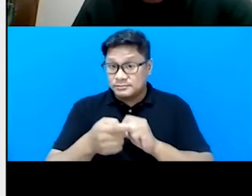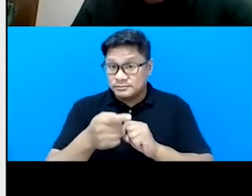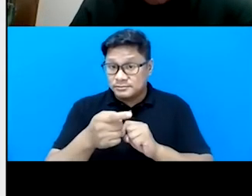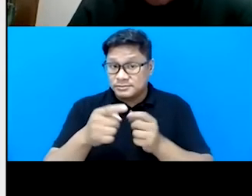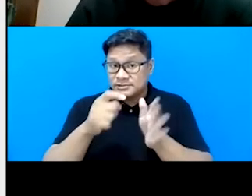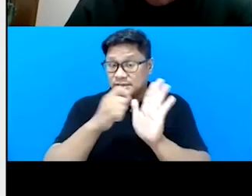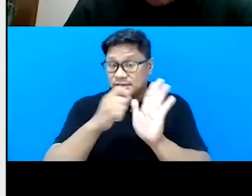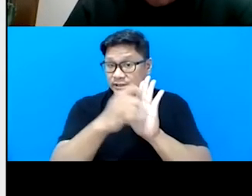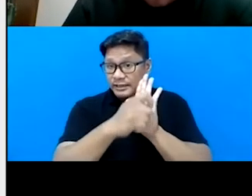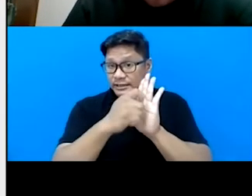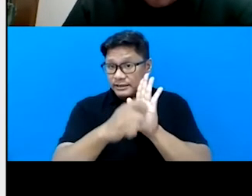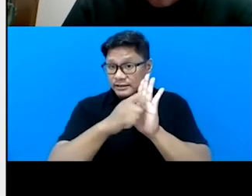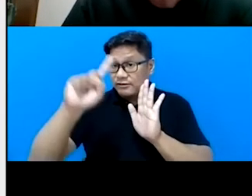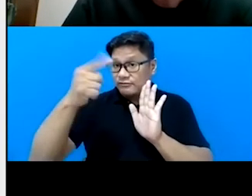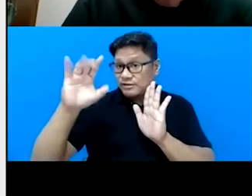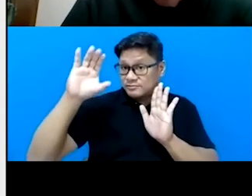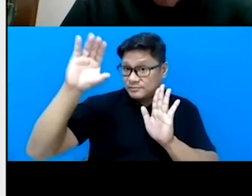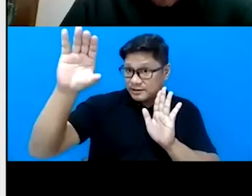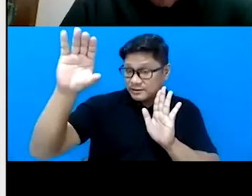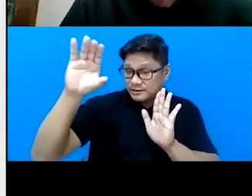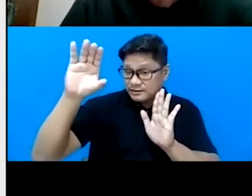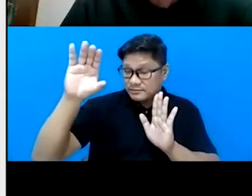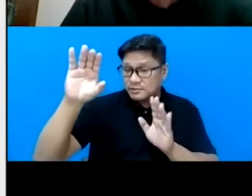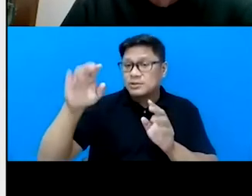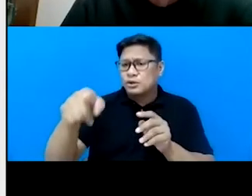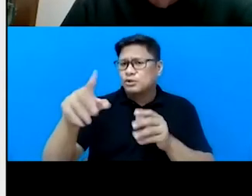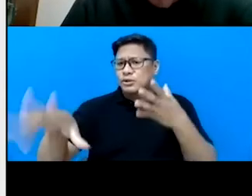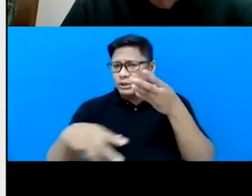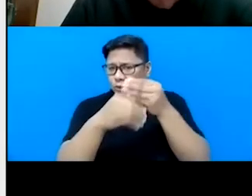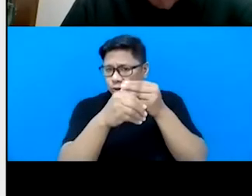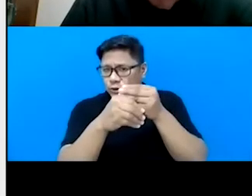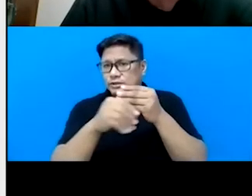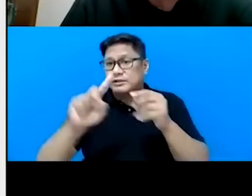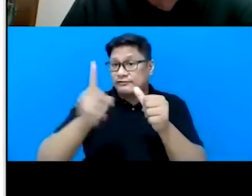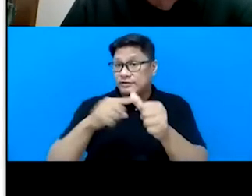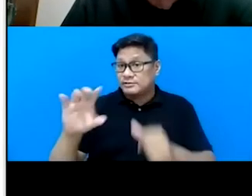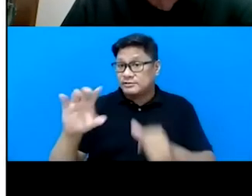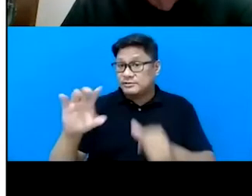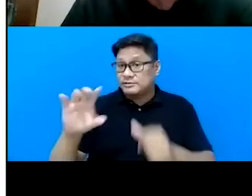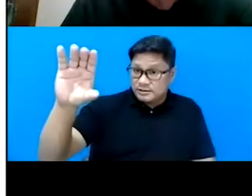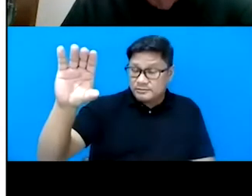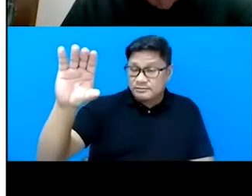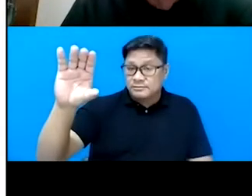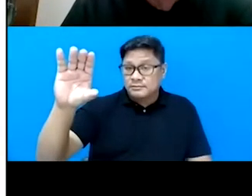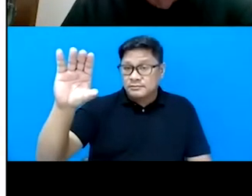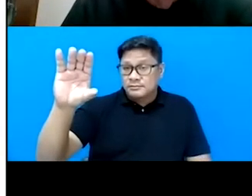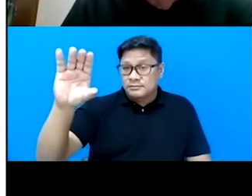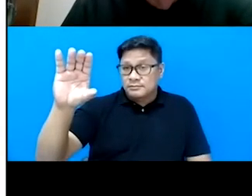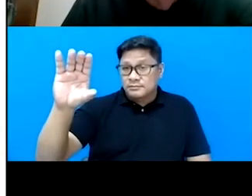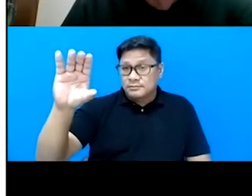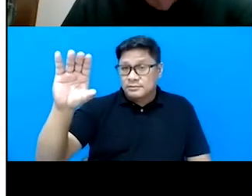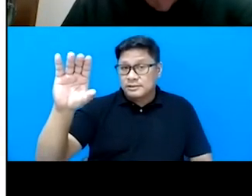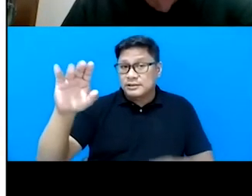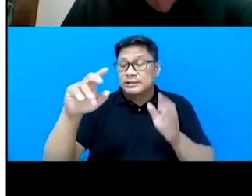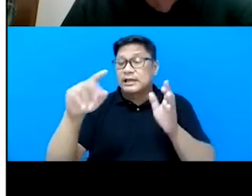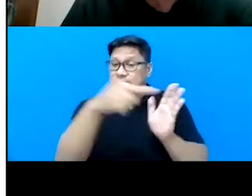writing of the first paragraph, so make sure you include the first paragraph as written here.